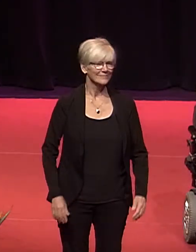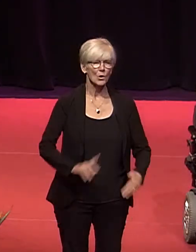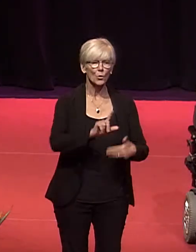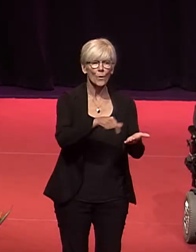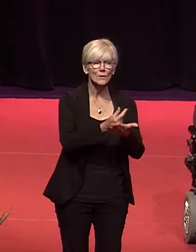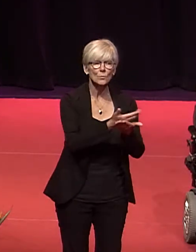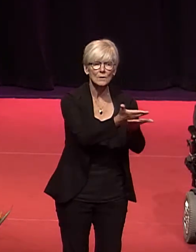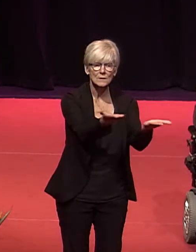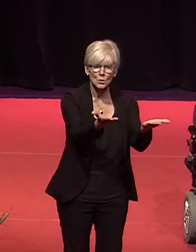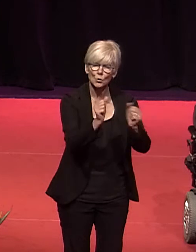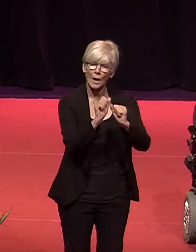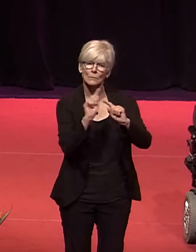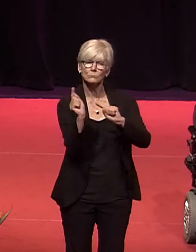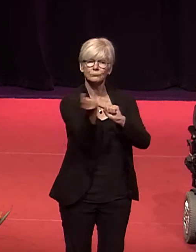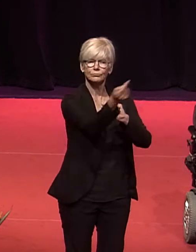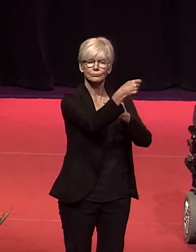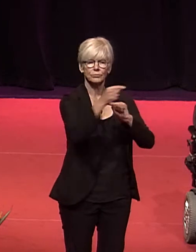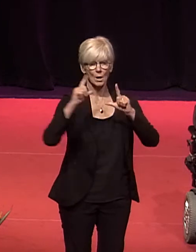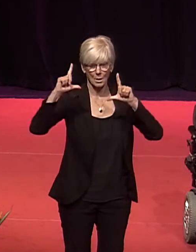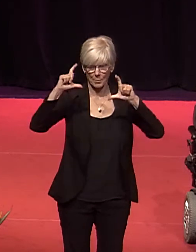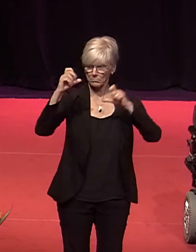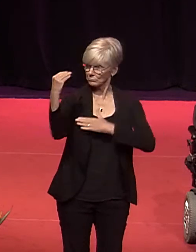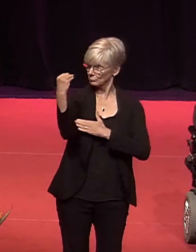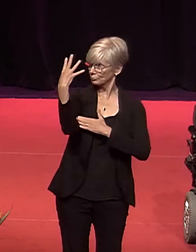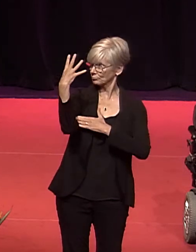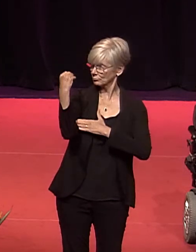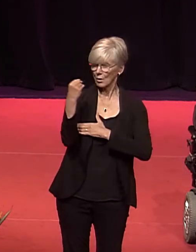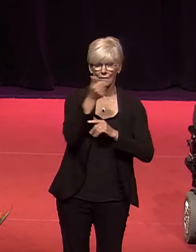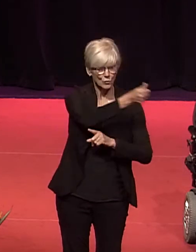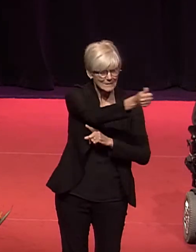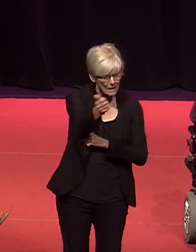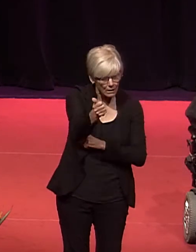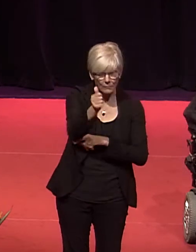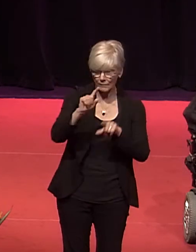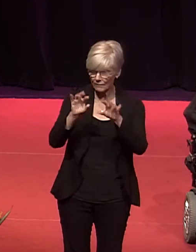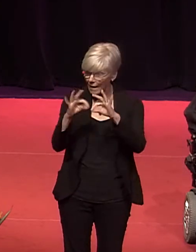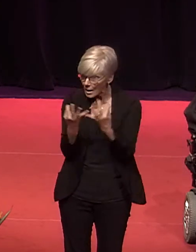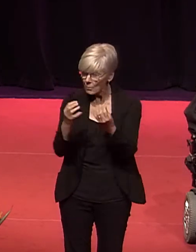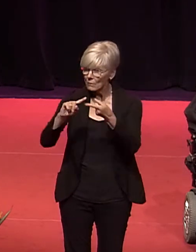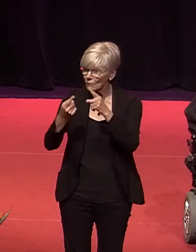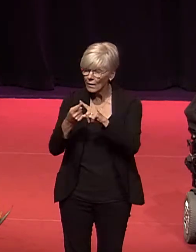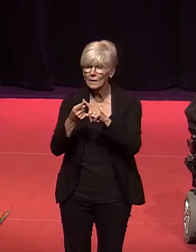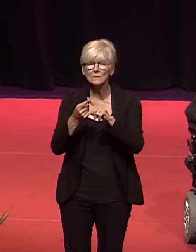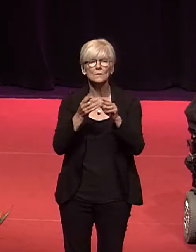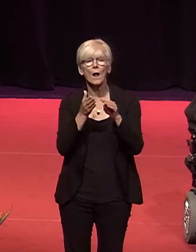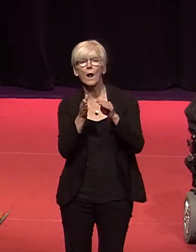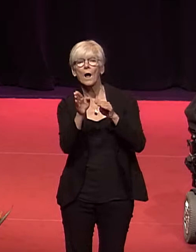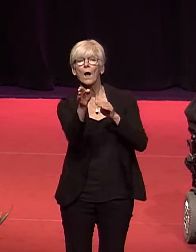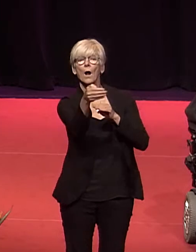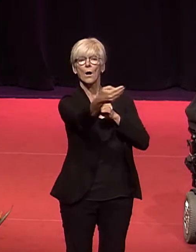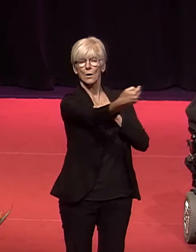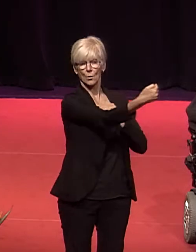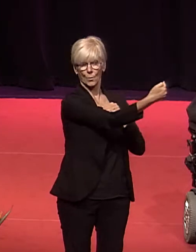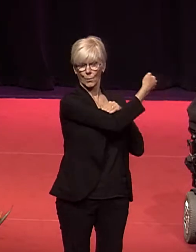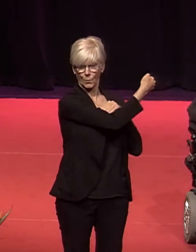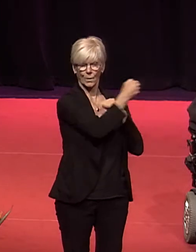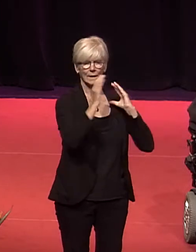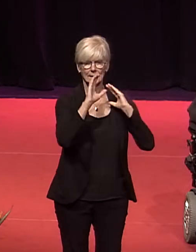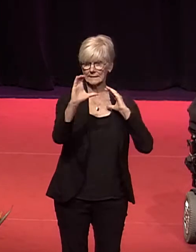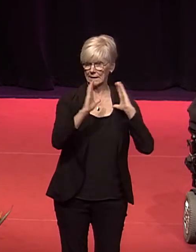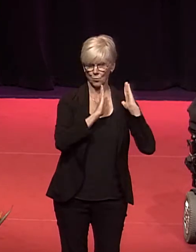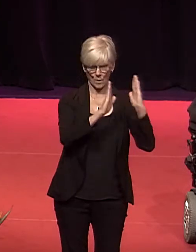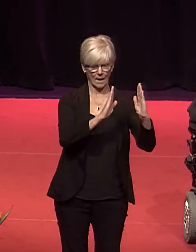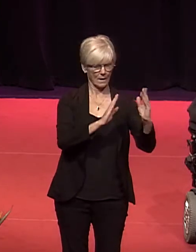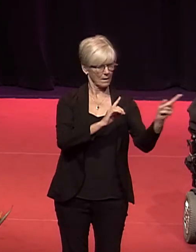Graduates, self-serve photo booths are available for you, your family, and friends to use following the ceremony behind the theater out this way